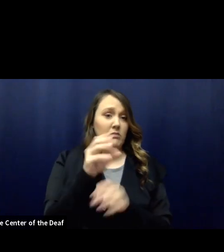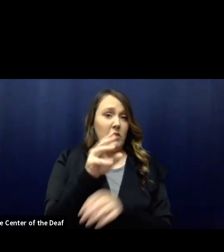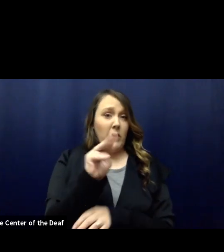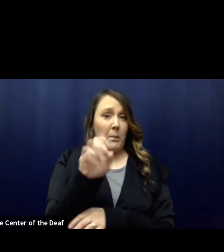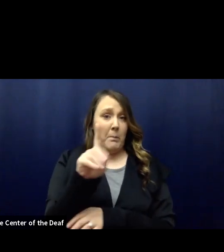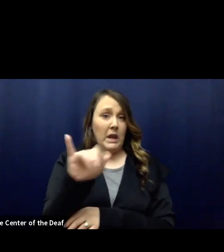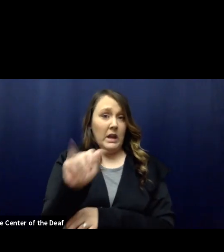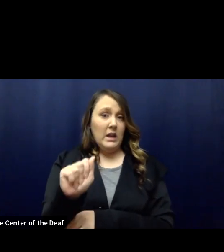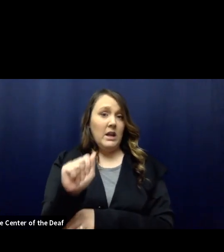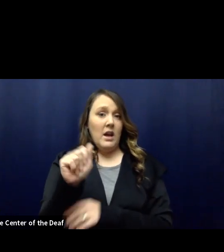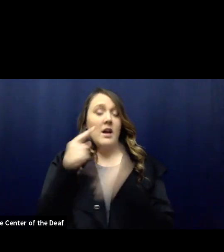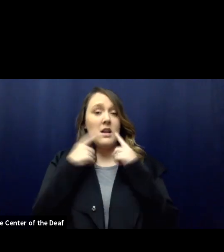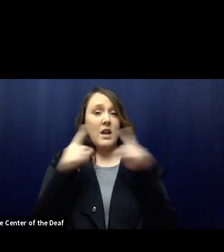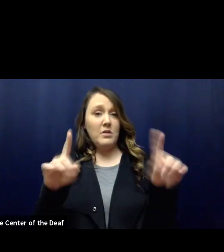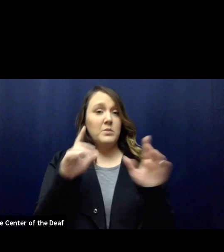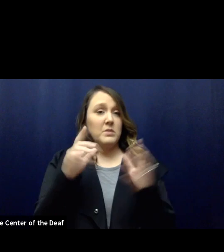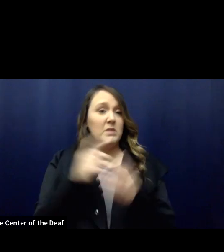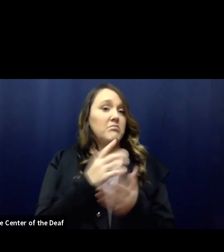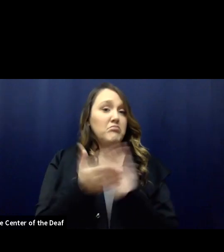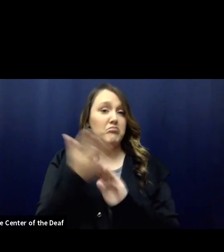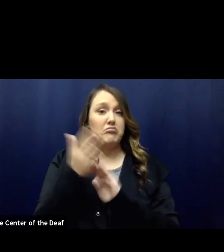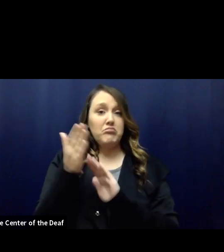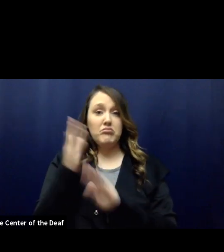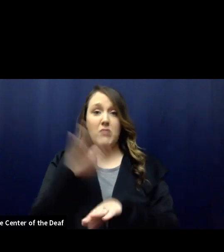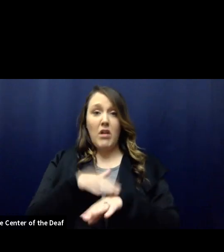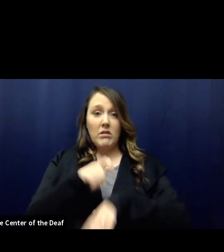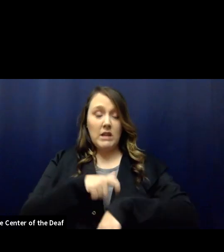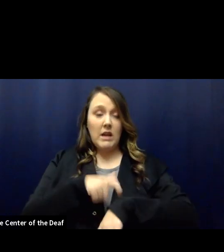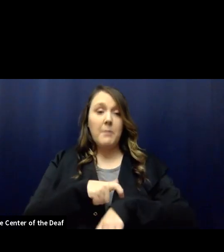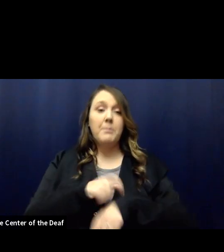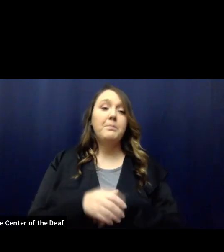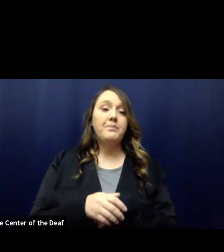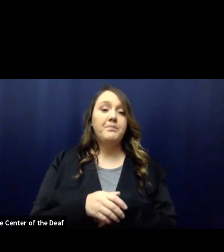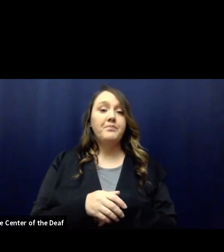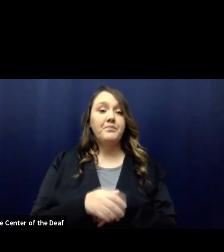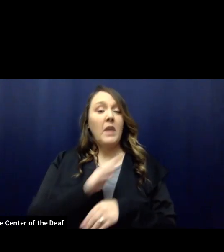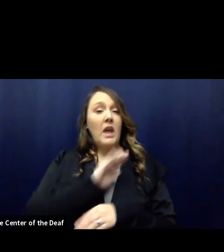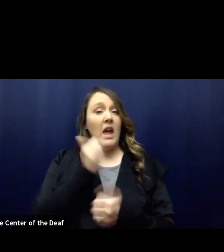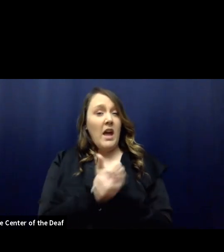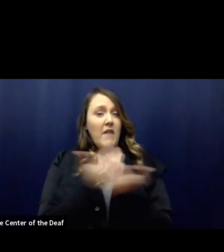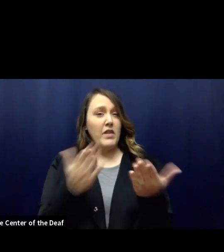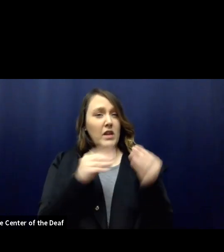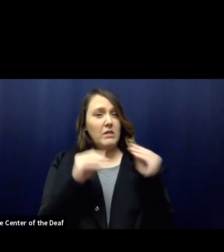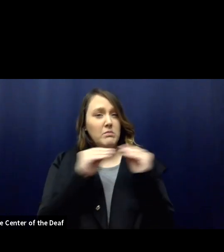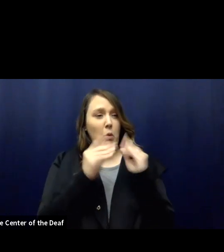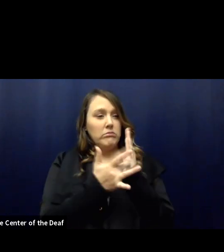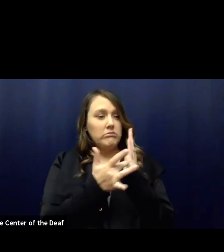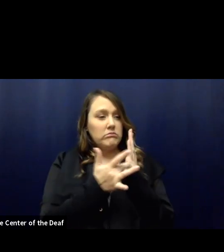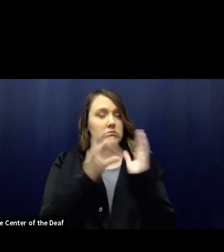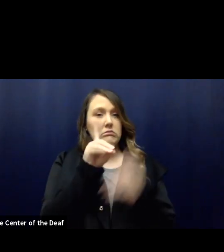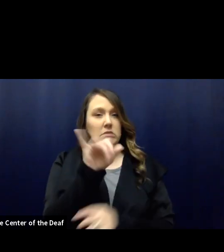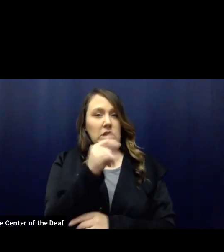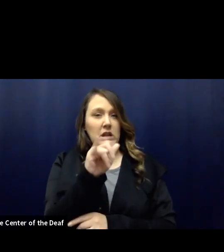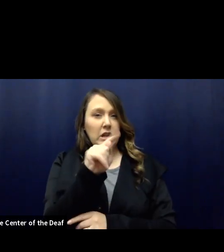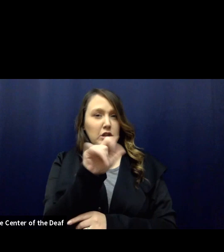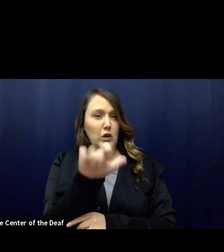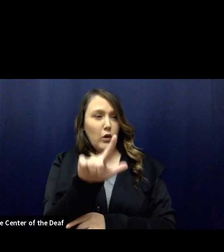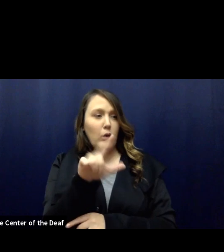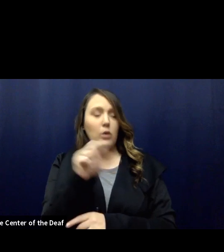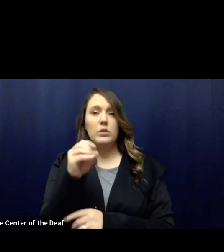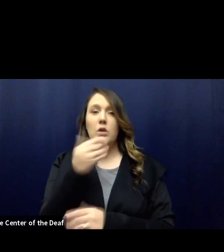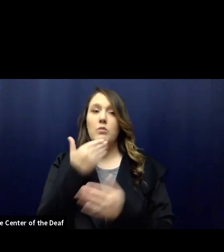As our processes changed to a more electronic and digital focus during this pandemic, we are extremely grateful for these two